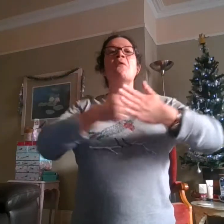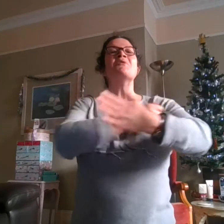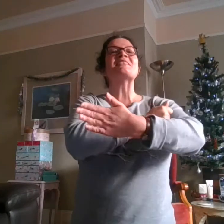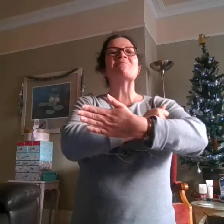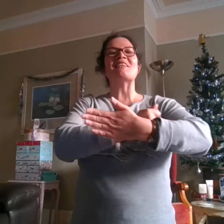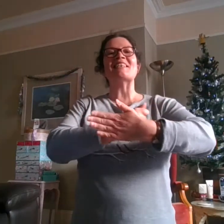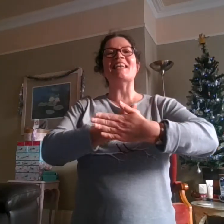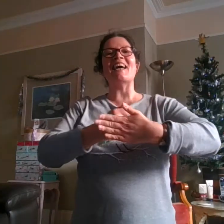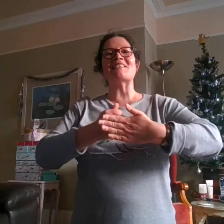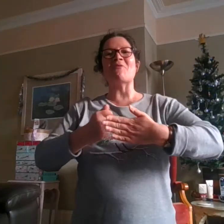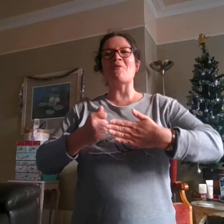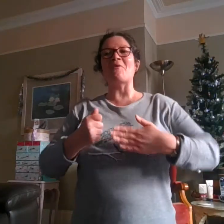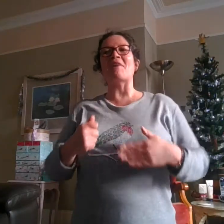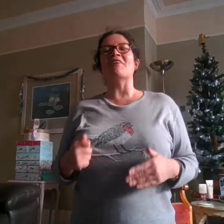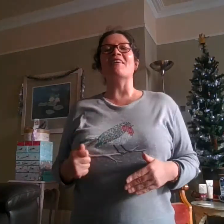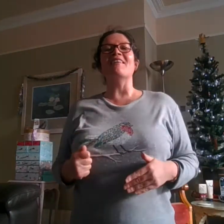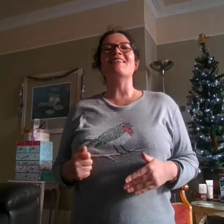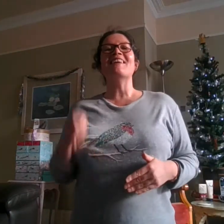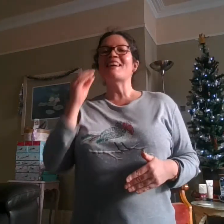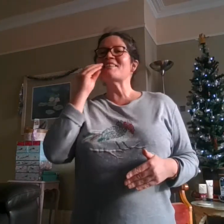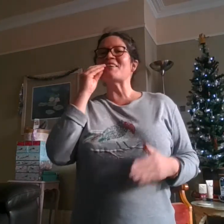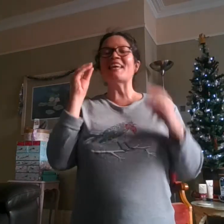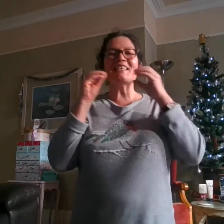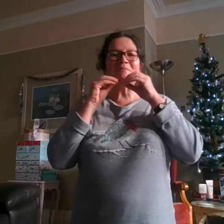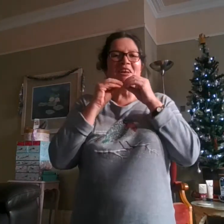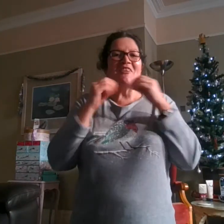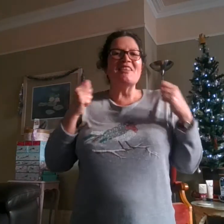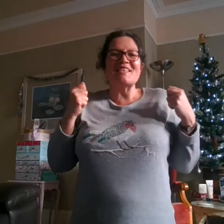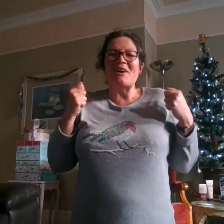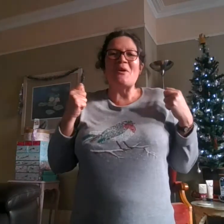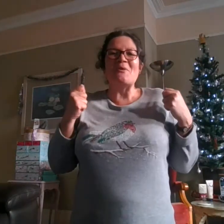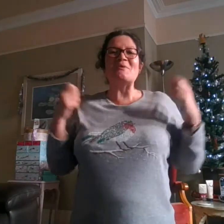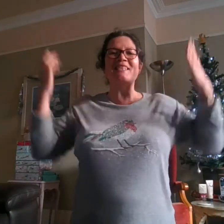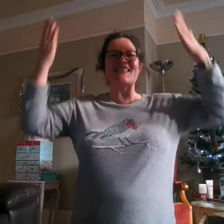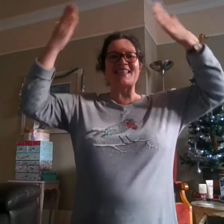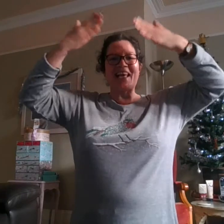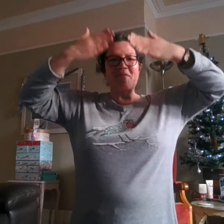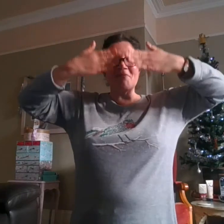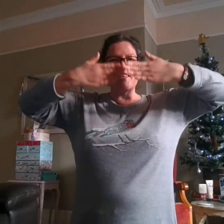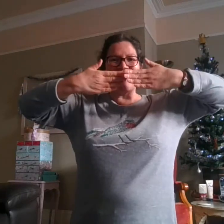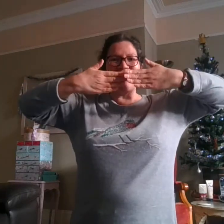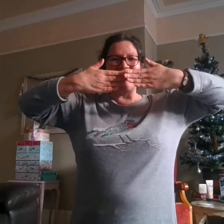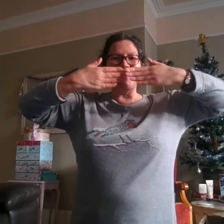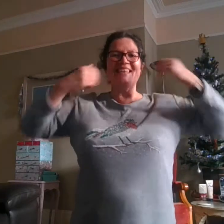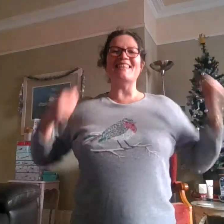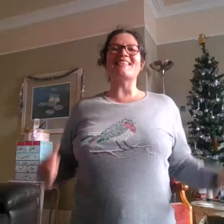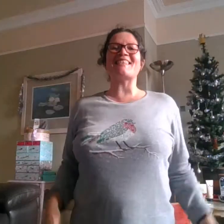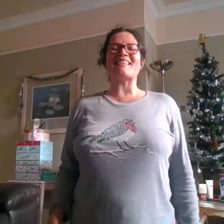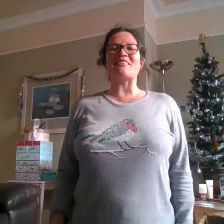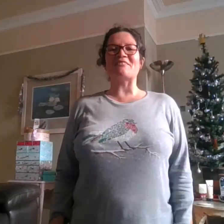want something to last forever, so kiss me on this cold December night.